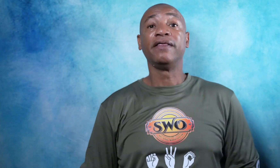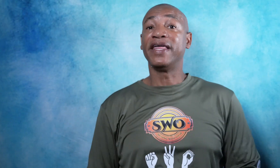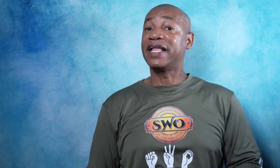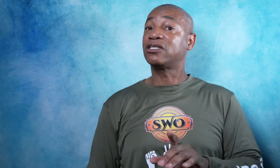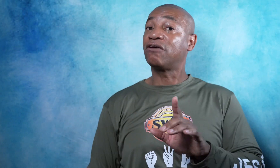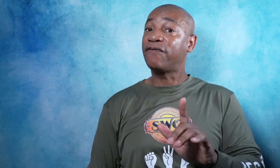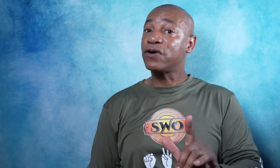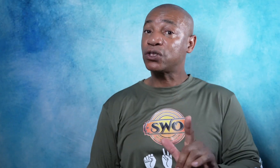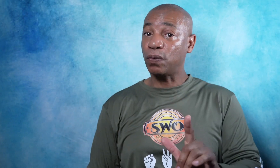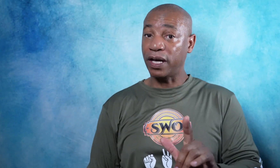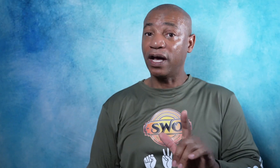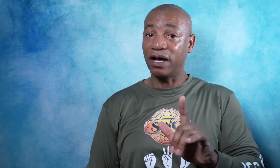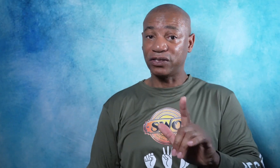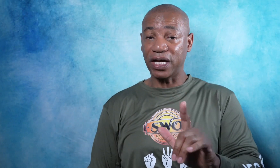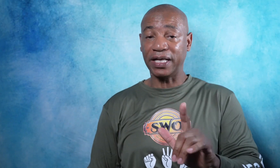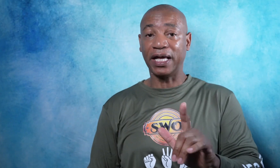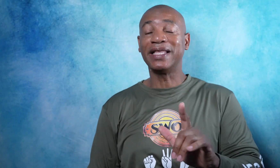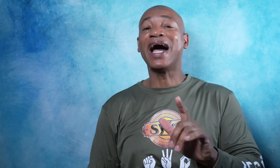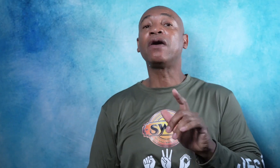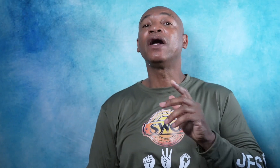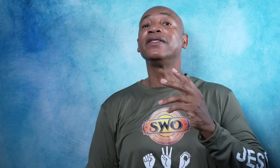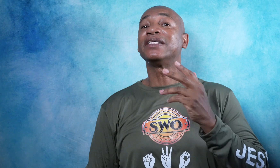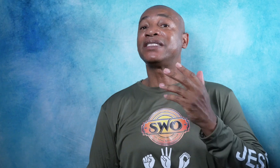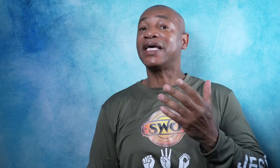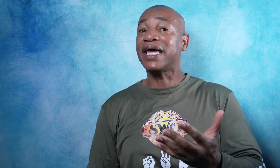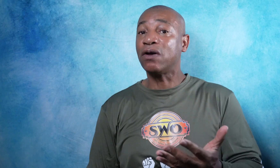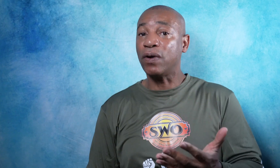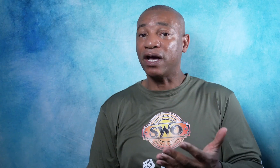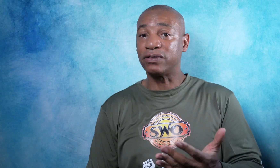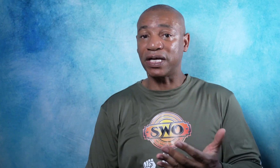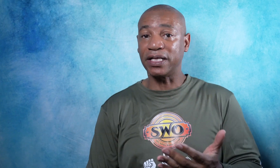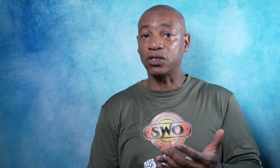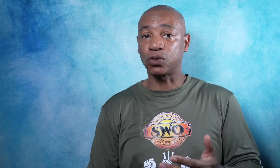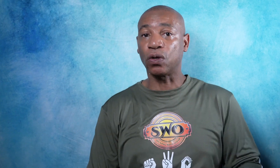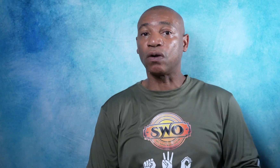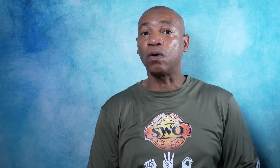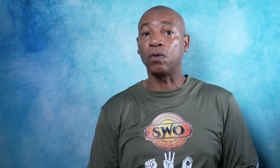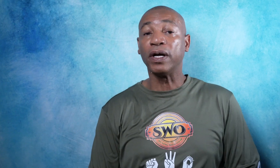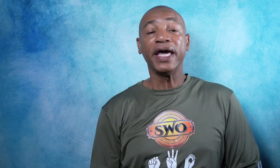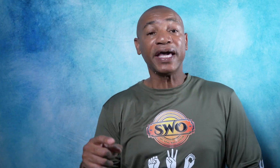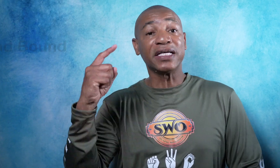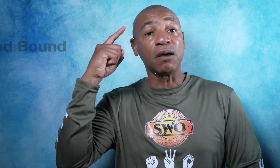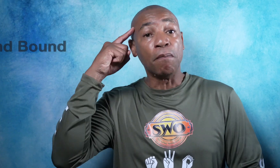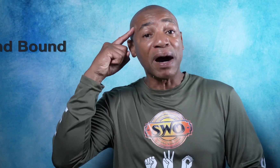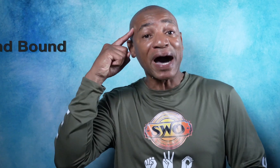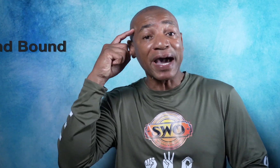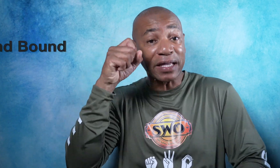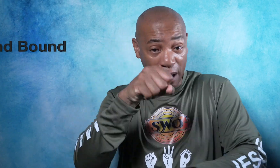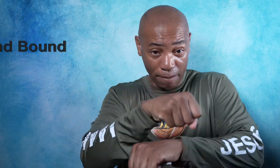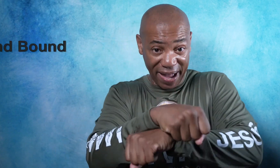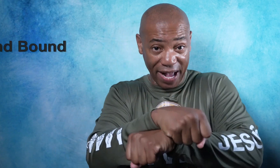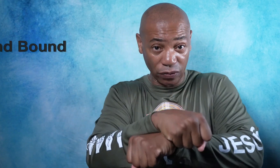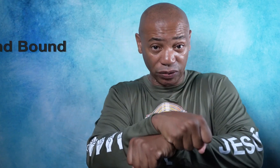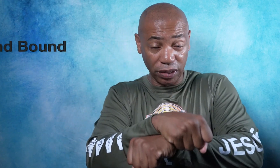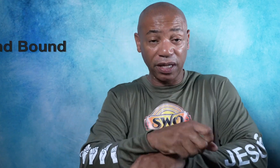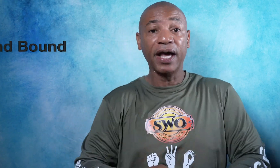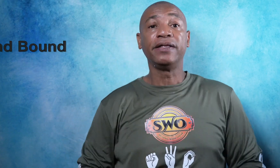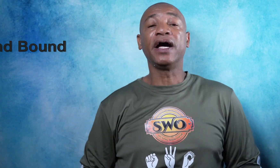That is the first way of signing it. Now, the second way of signing stronghold is mind bound. Now,